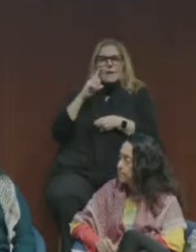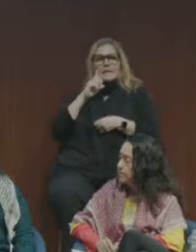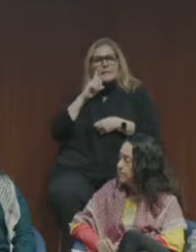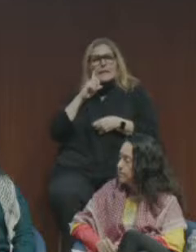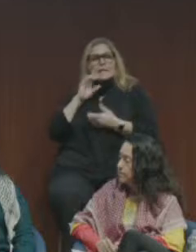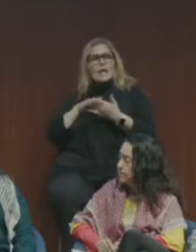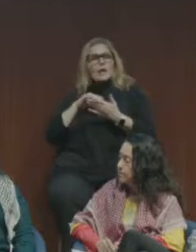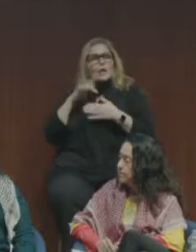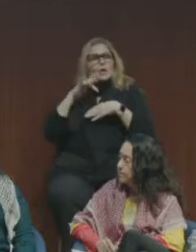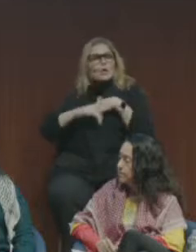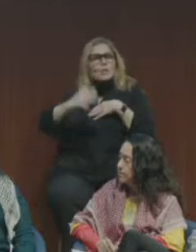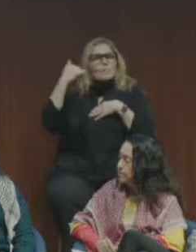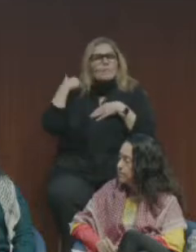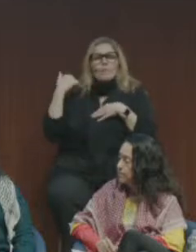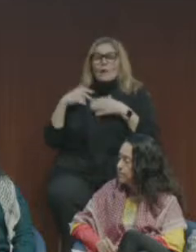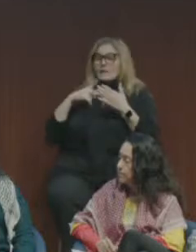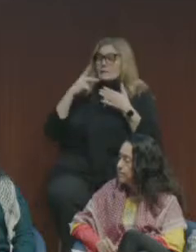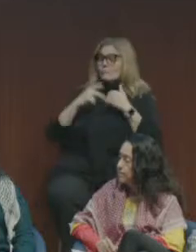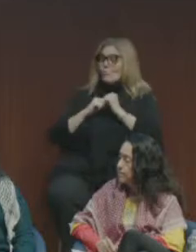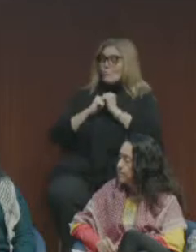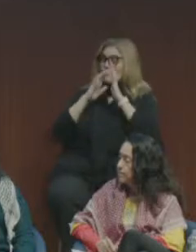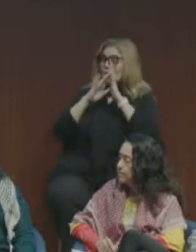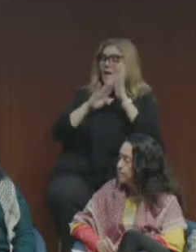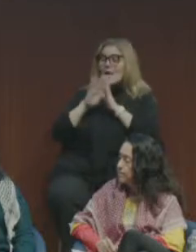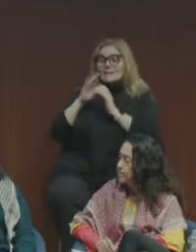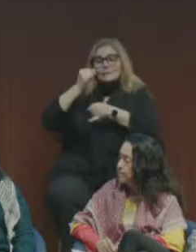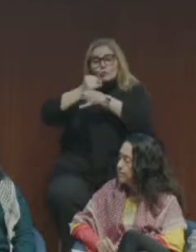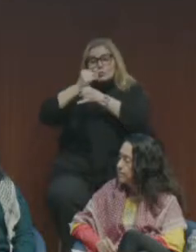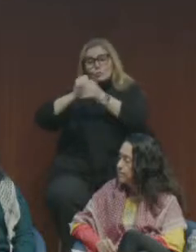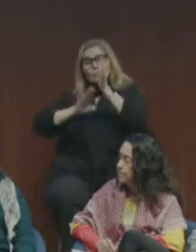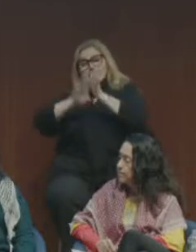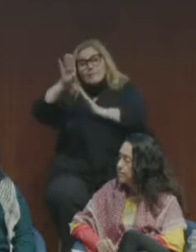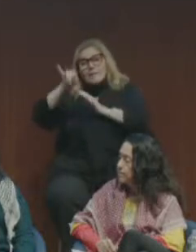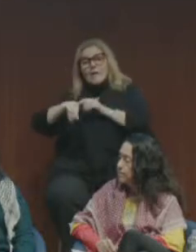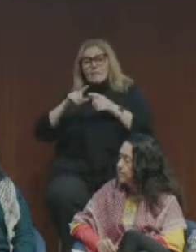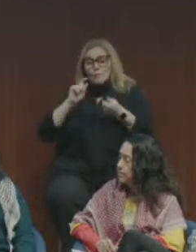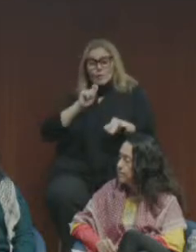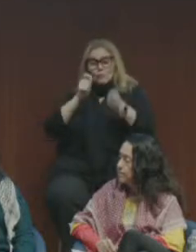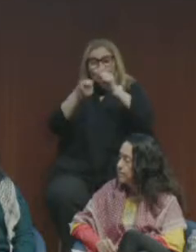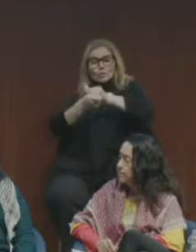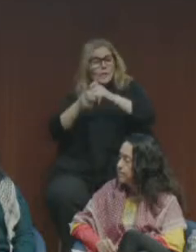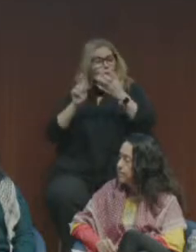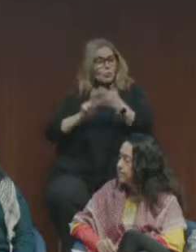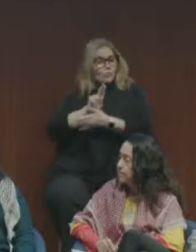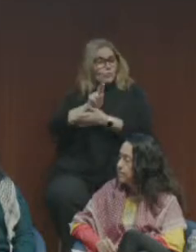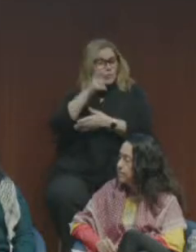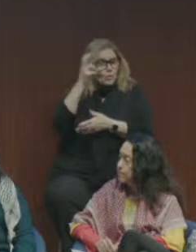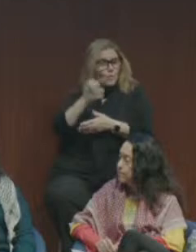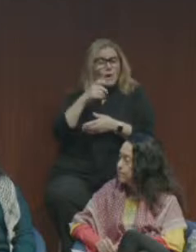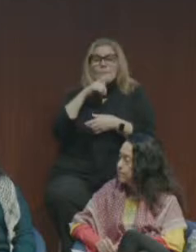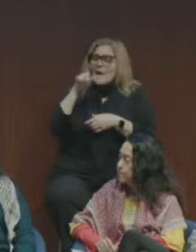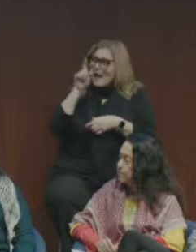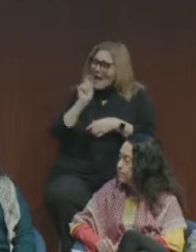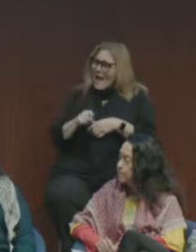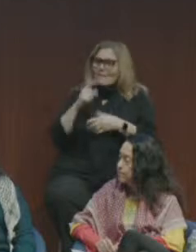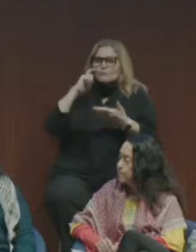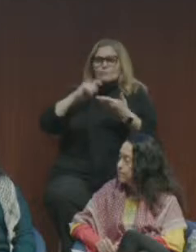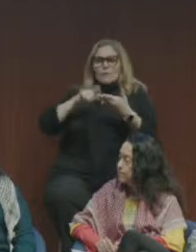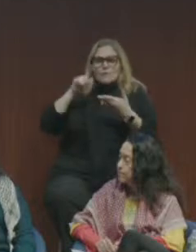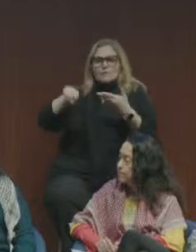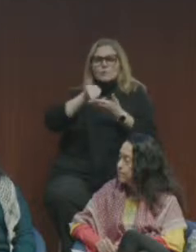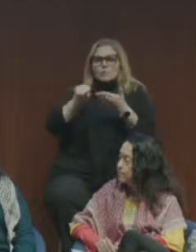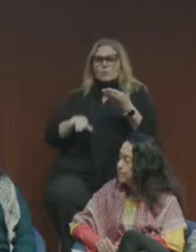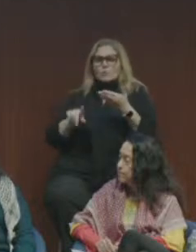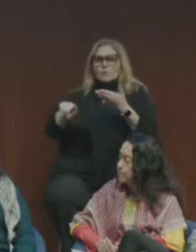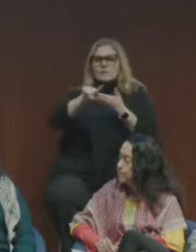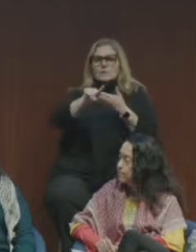early on that as program builders and institution builders, if we want to transform the university, we have to recognize that our students